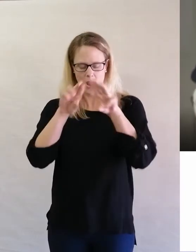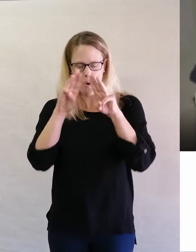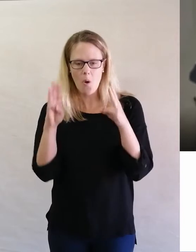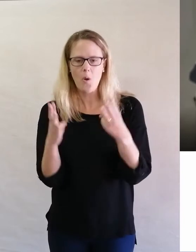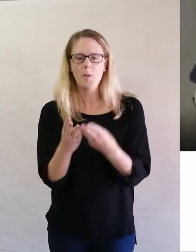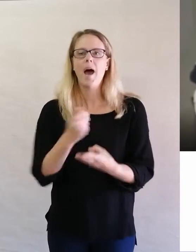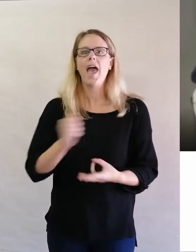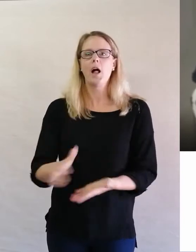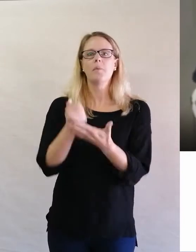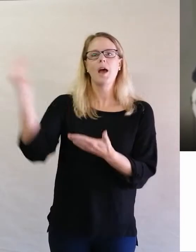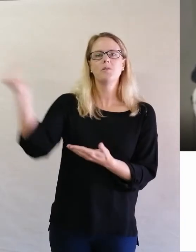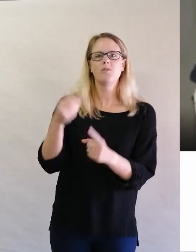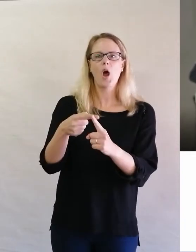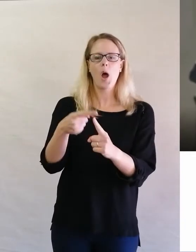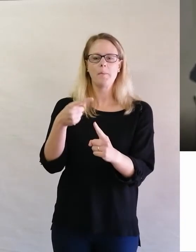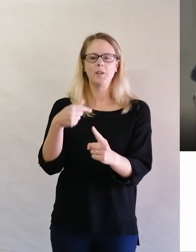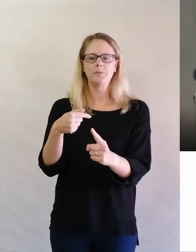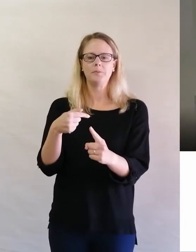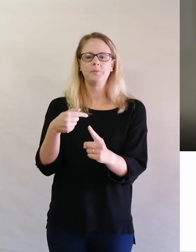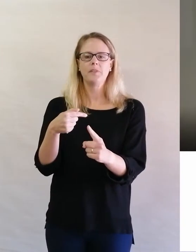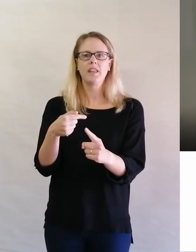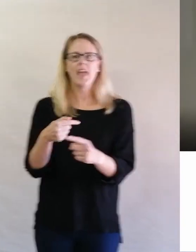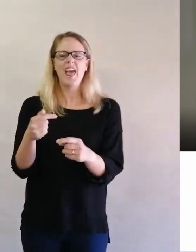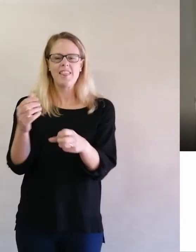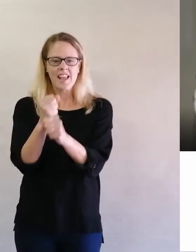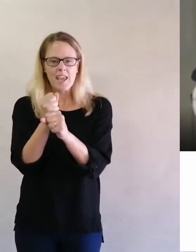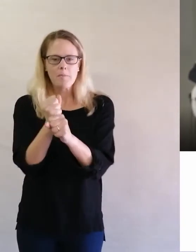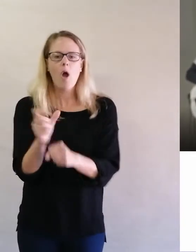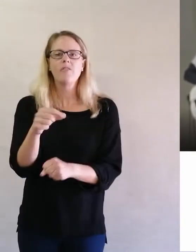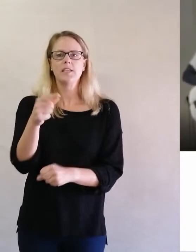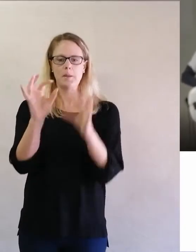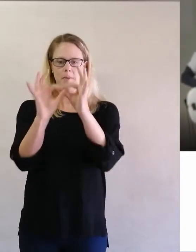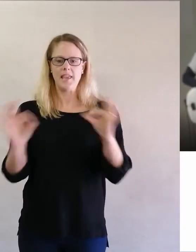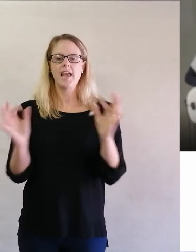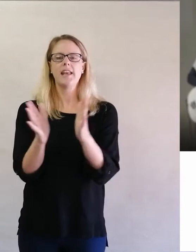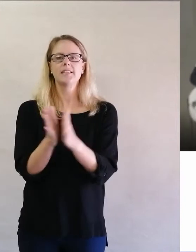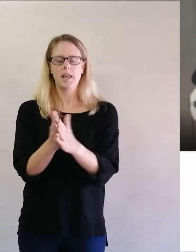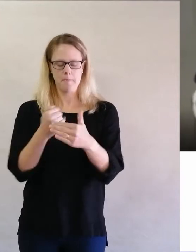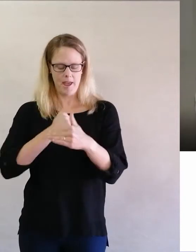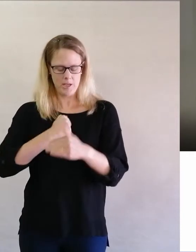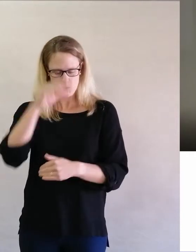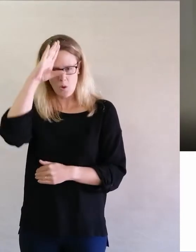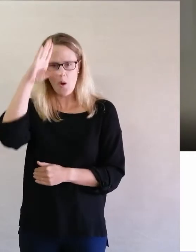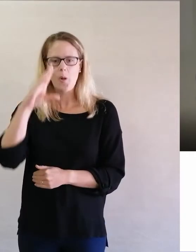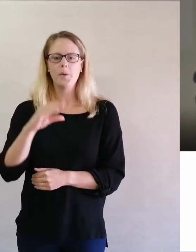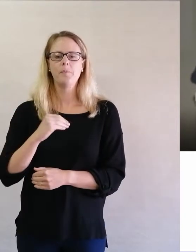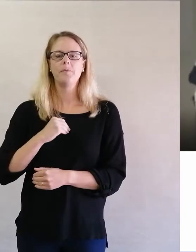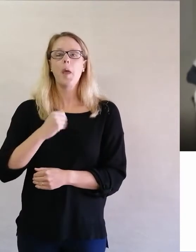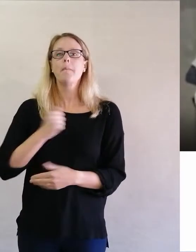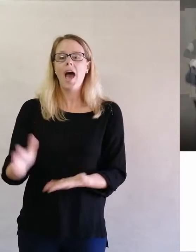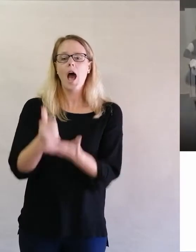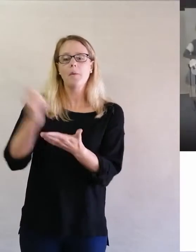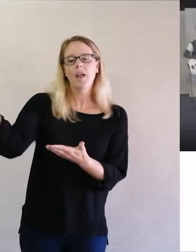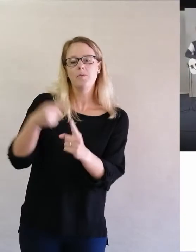made me whole. My help comes from the keeper of this peace inside my soul. My